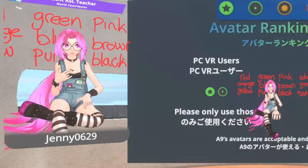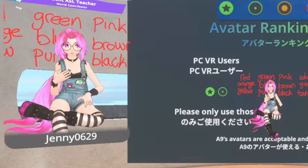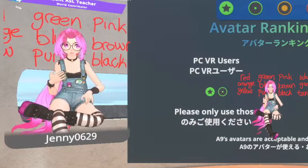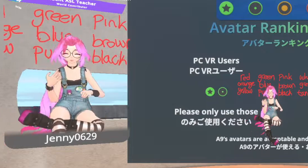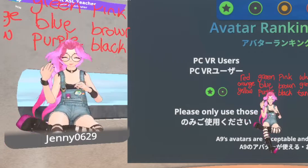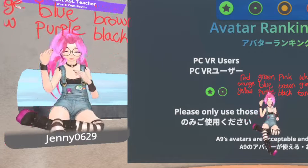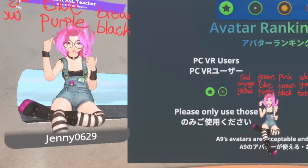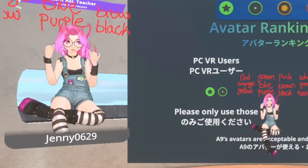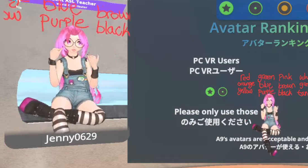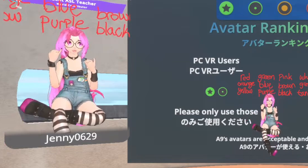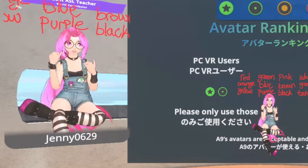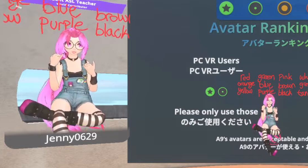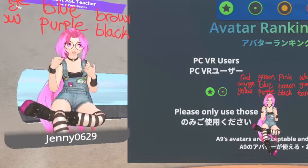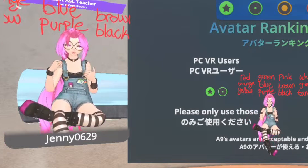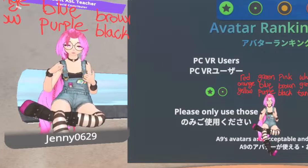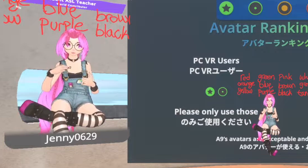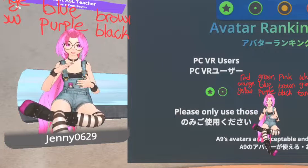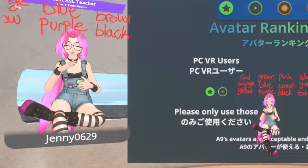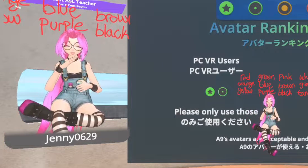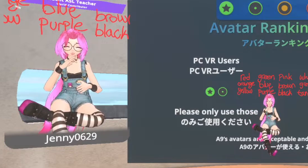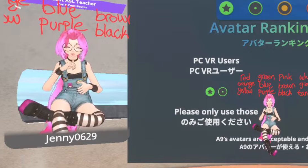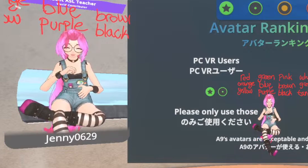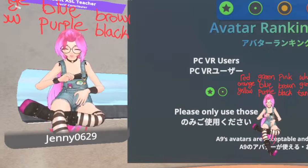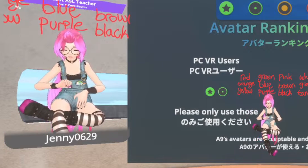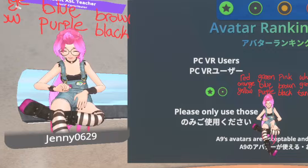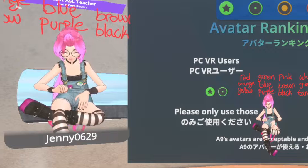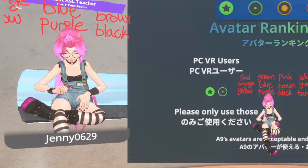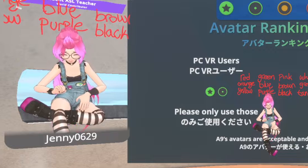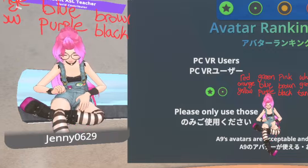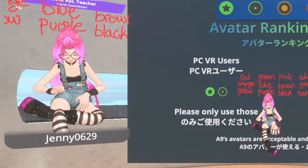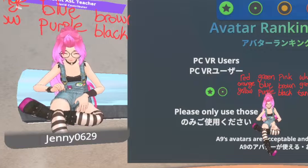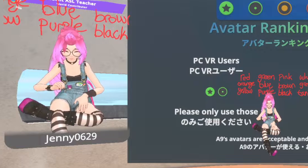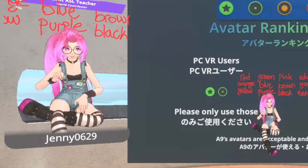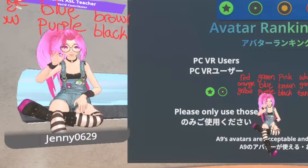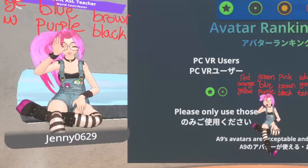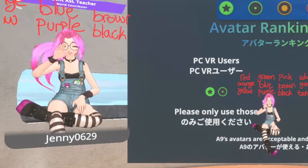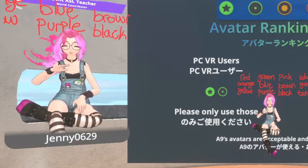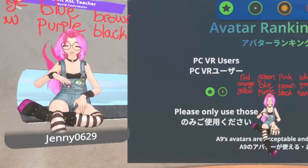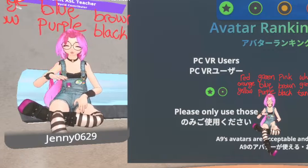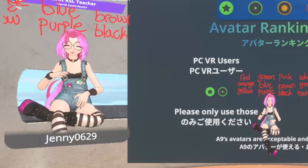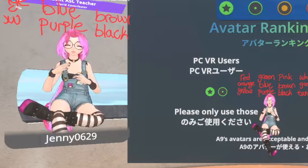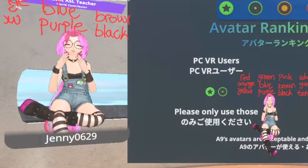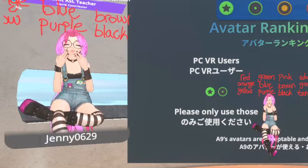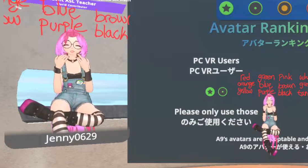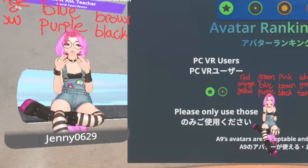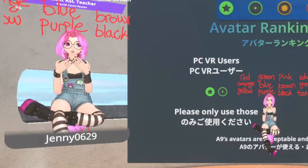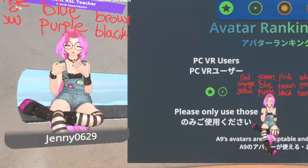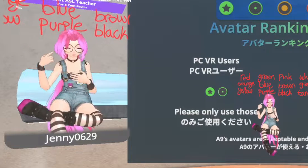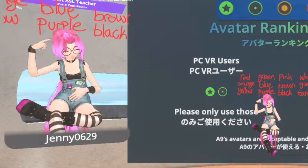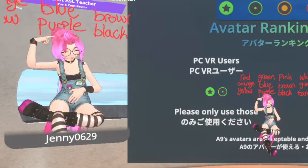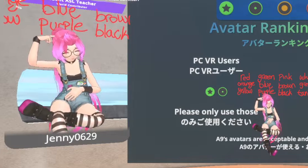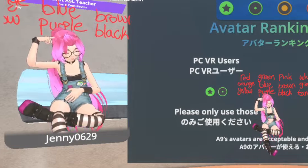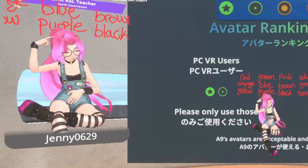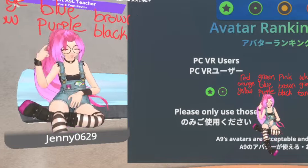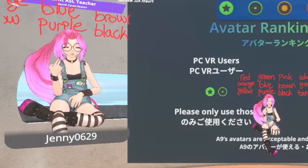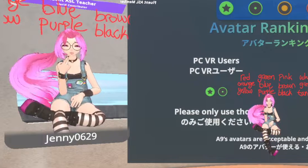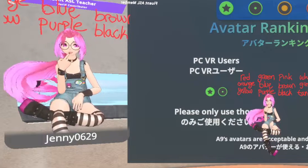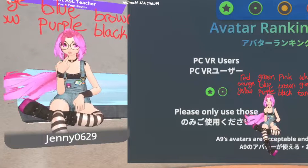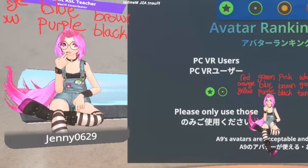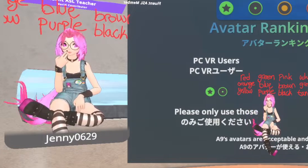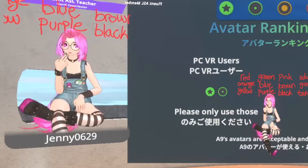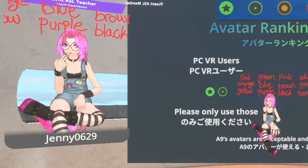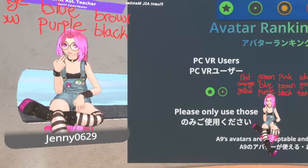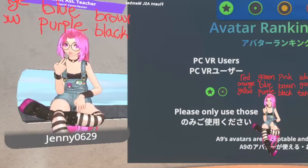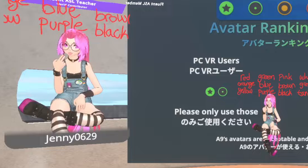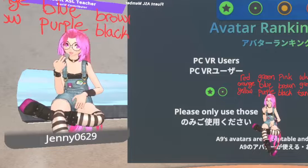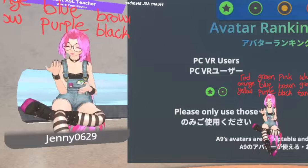Downwards. You can imagine if I grow really old and I become an old man, I'm going to grow a beard and it's going to be